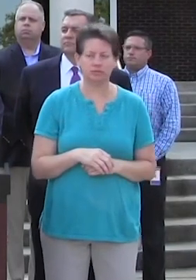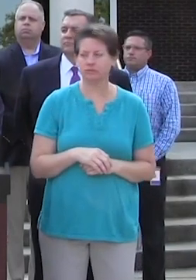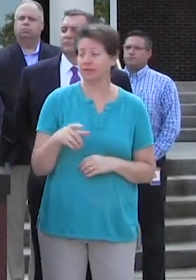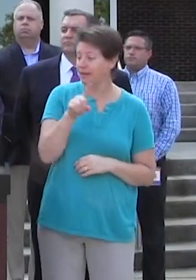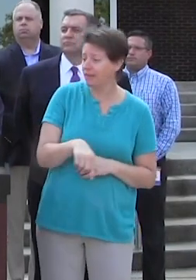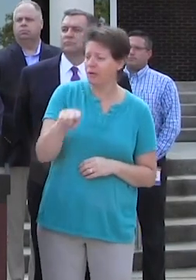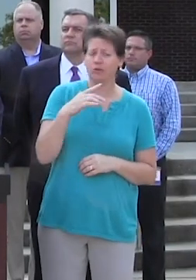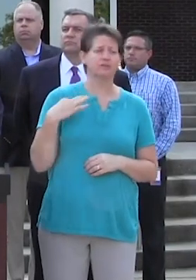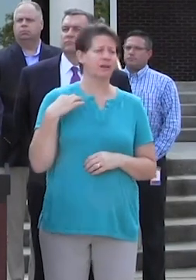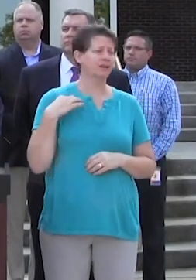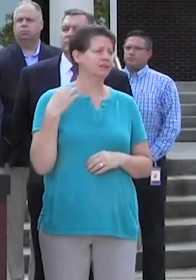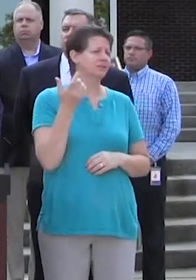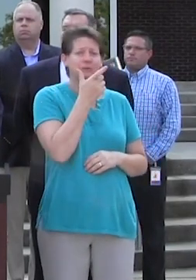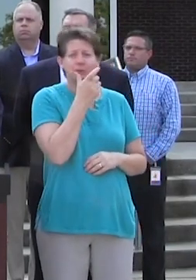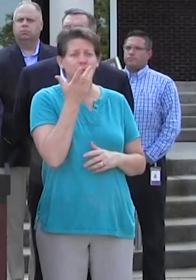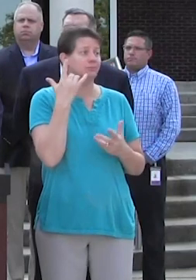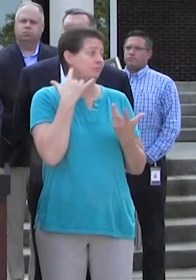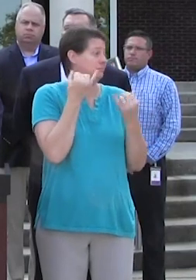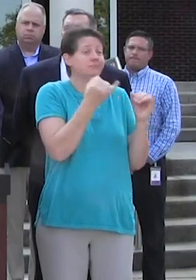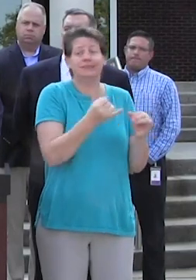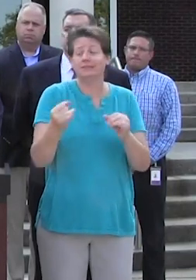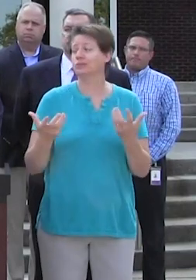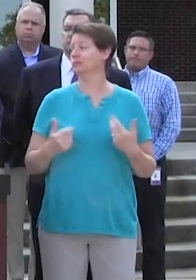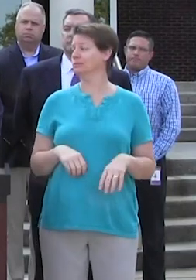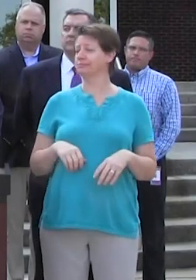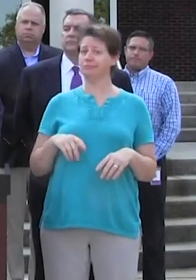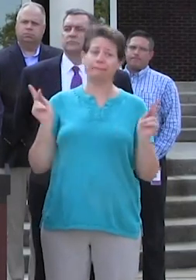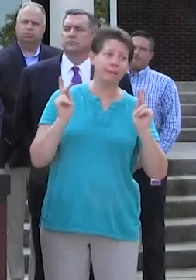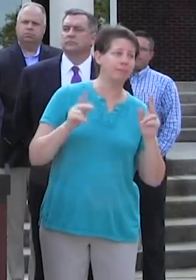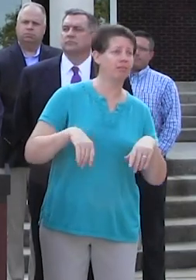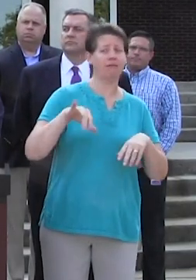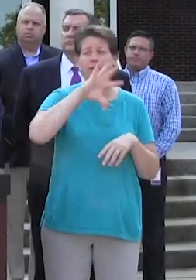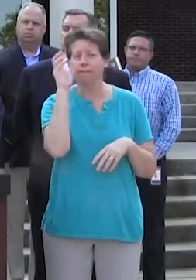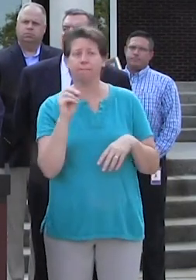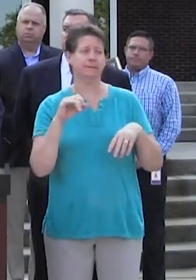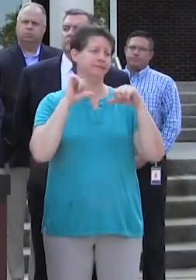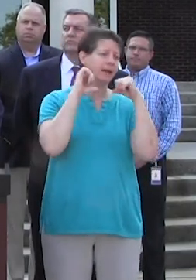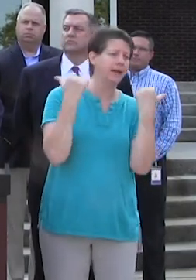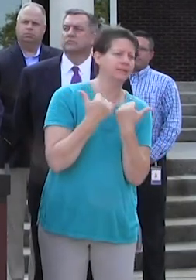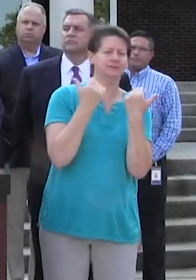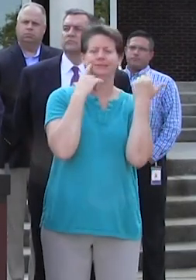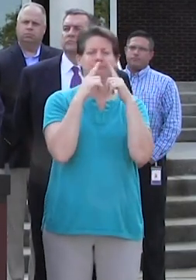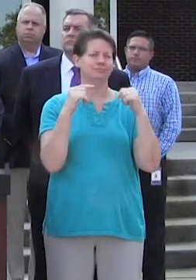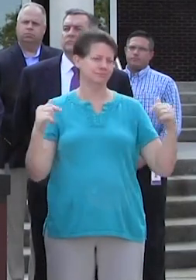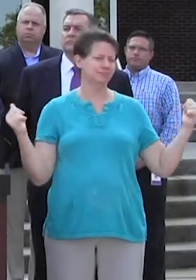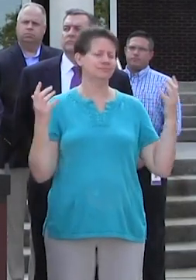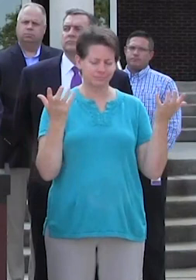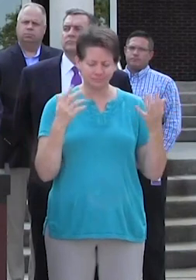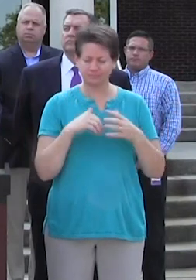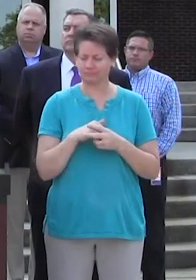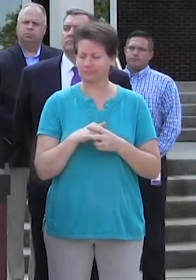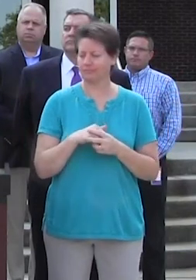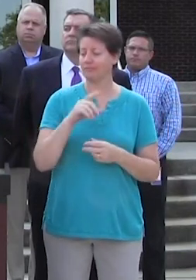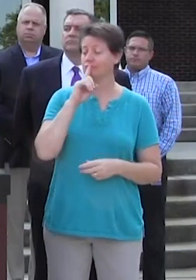the forms of just individuals, sometimes people, sometimes companies, corporations of all description. And we have